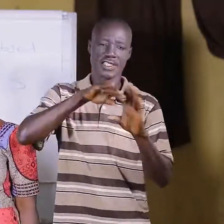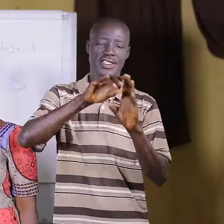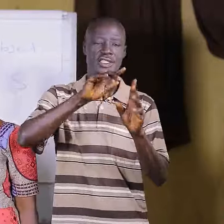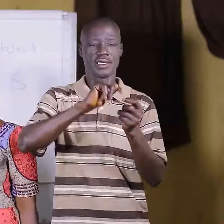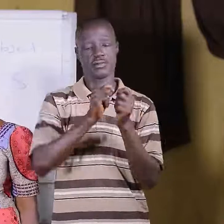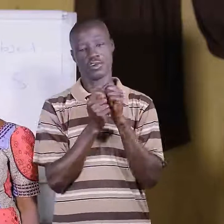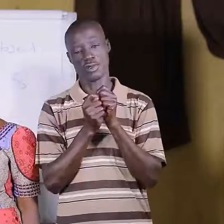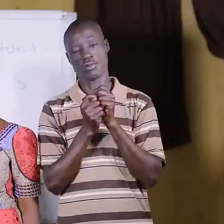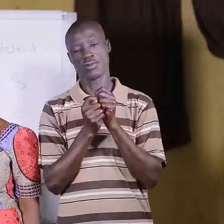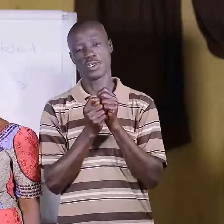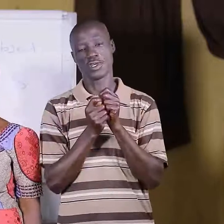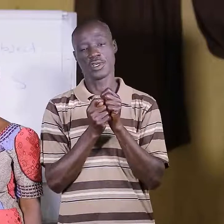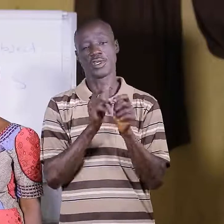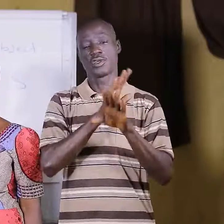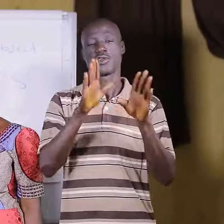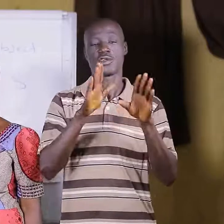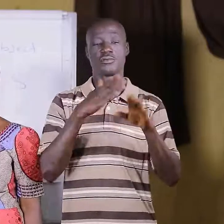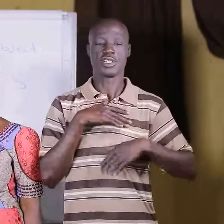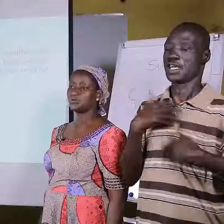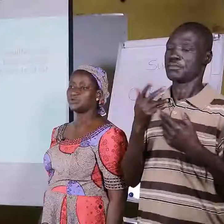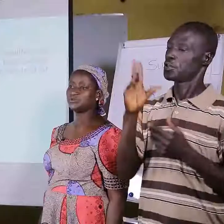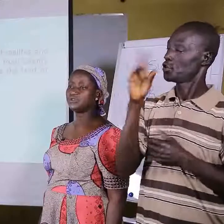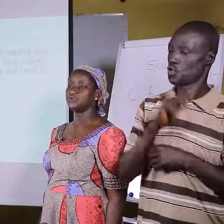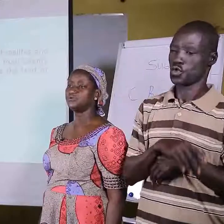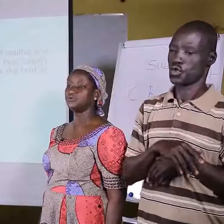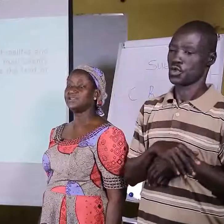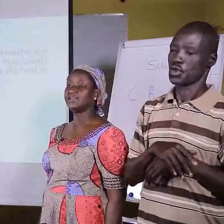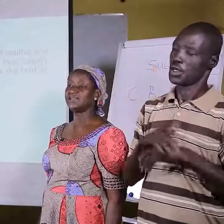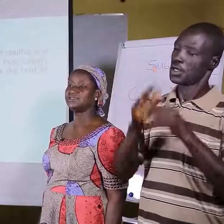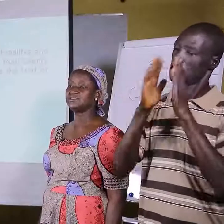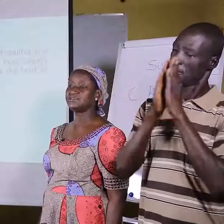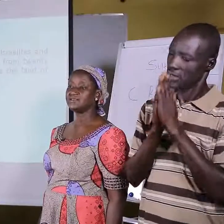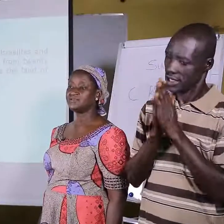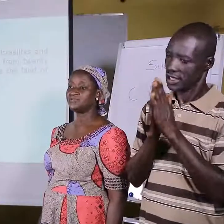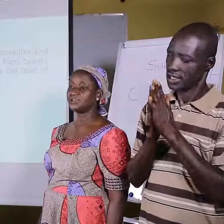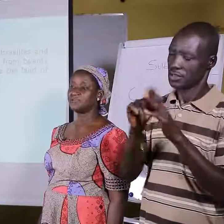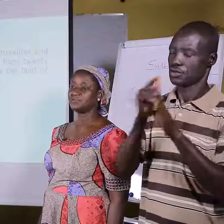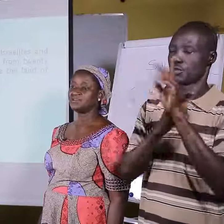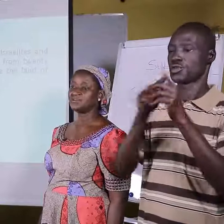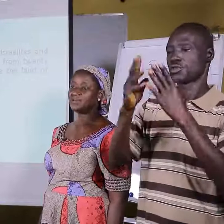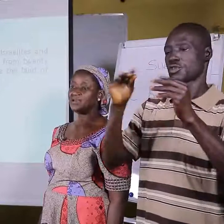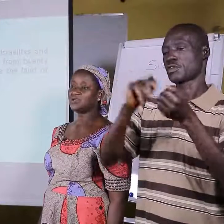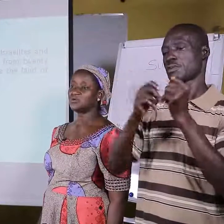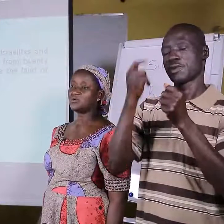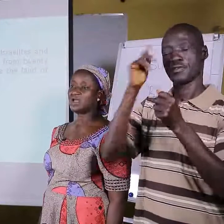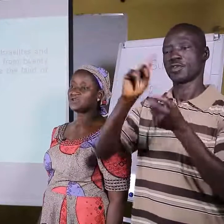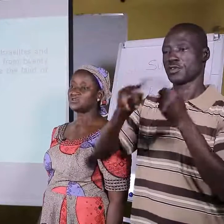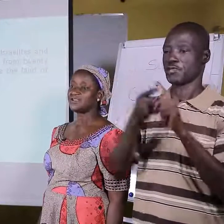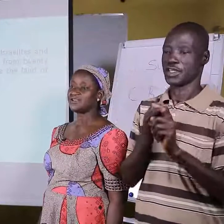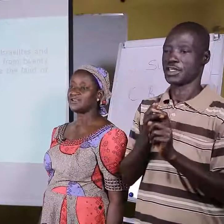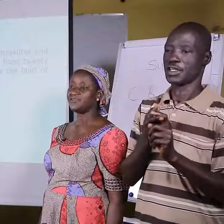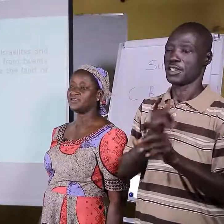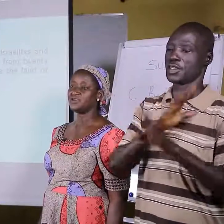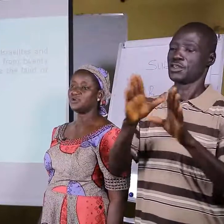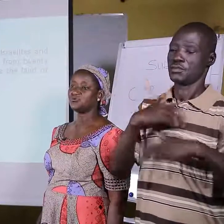that this thing has befallen that person. No. What you need to do, intercede for that person, and God will